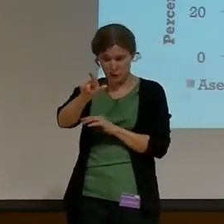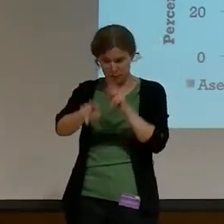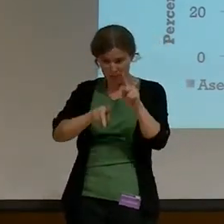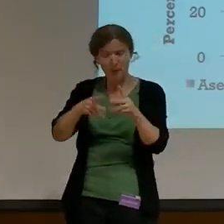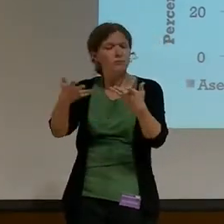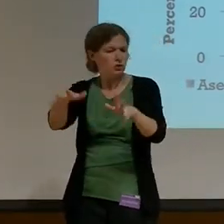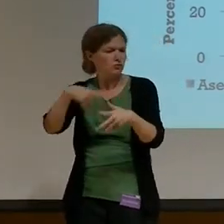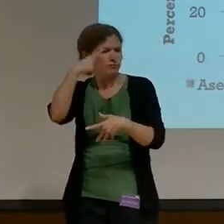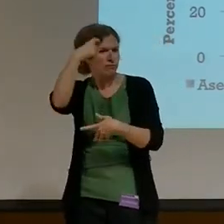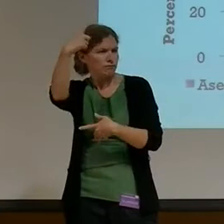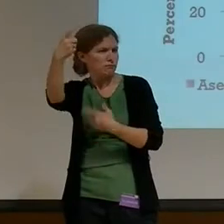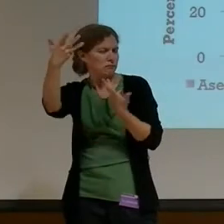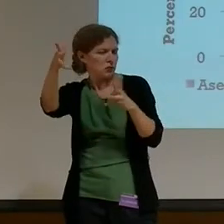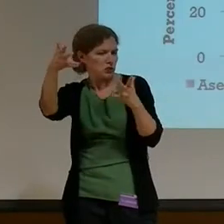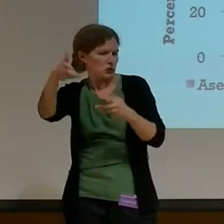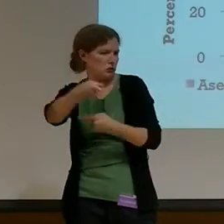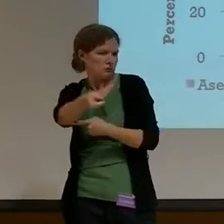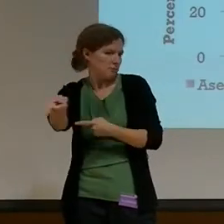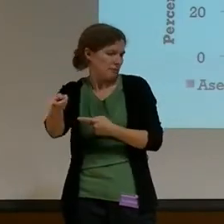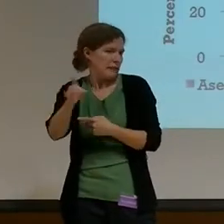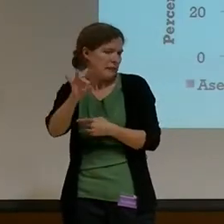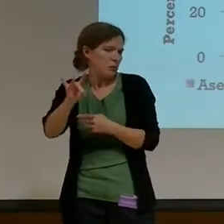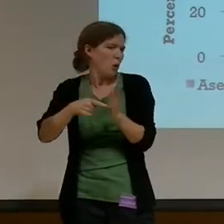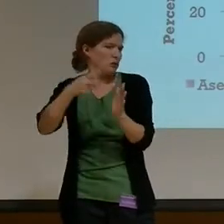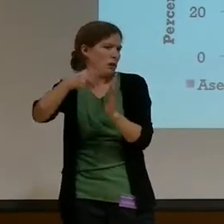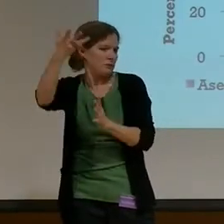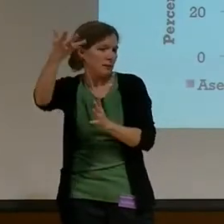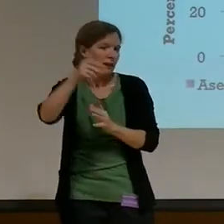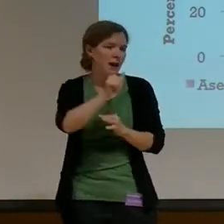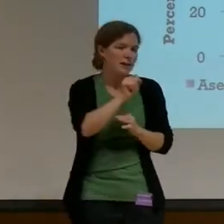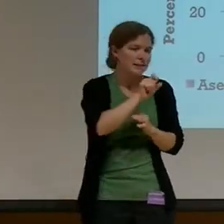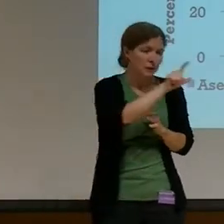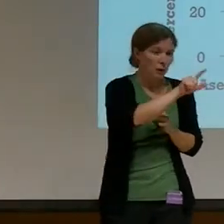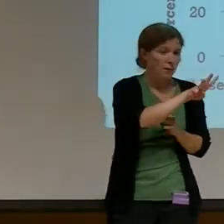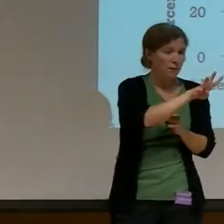study had a sexual fantasy at some point. Asexual people,